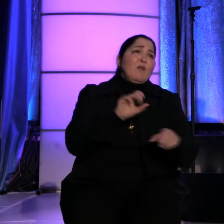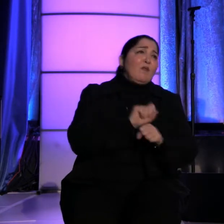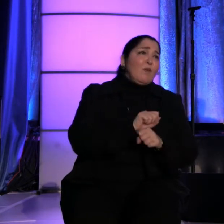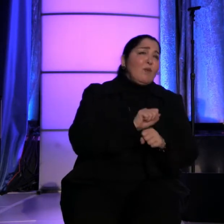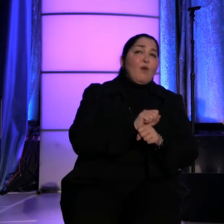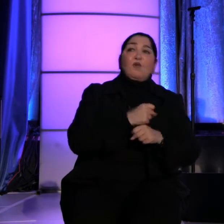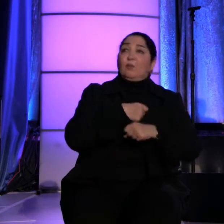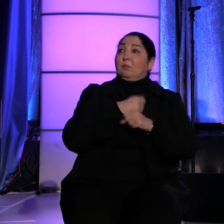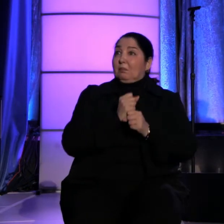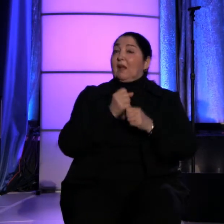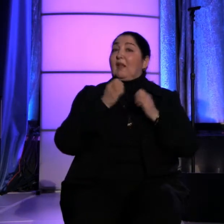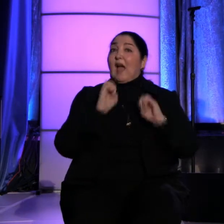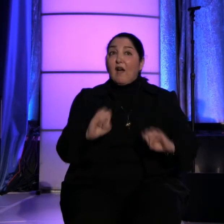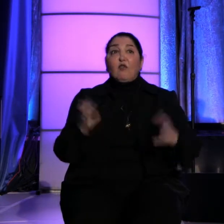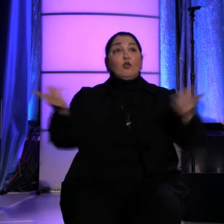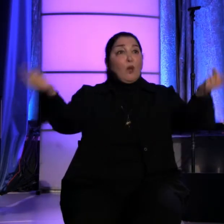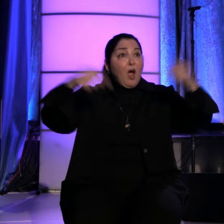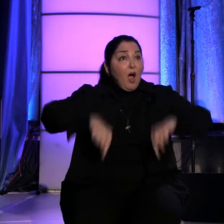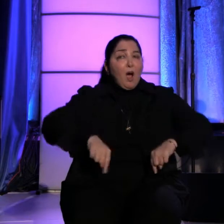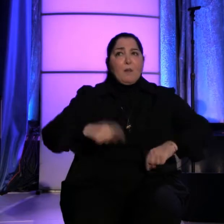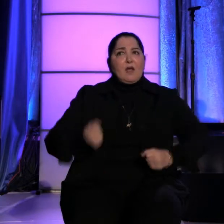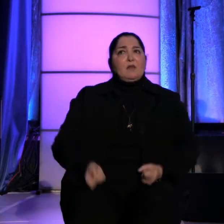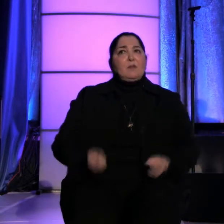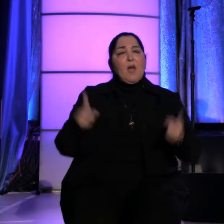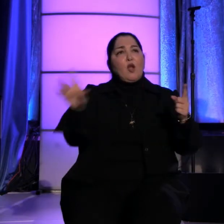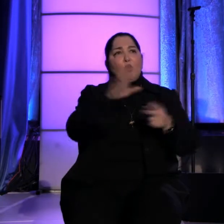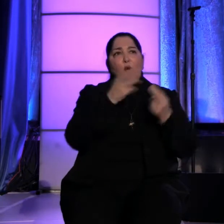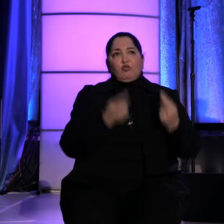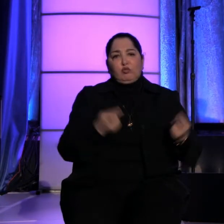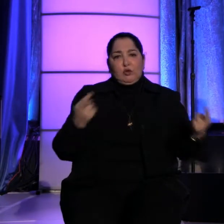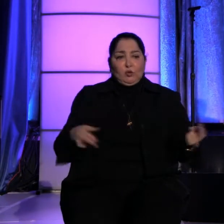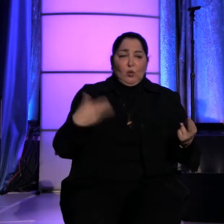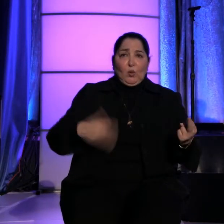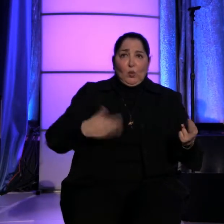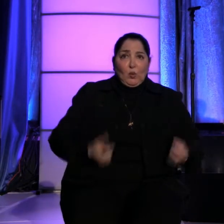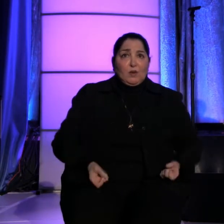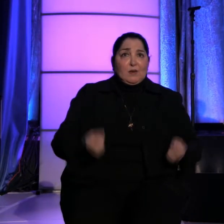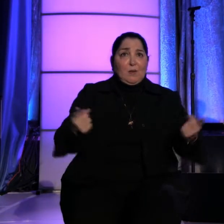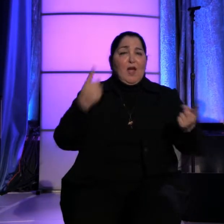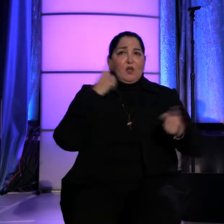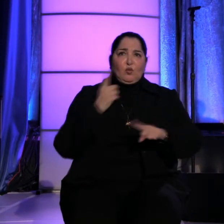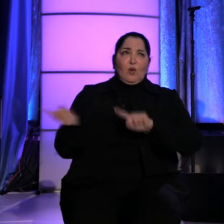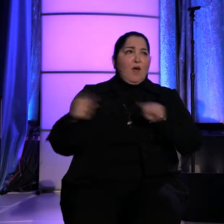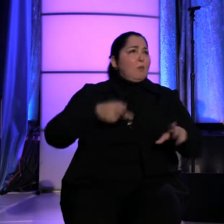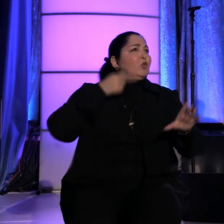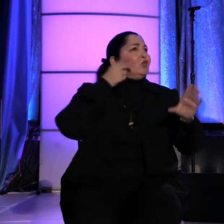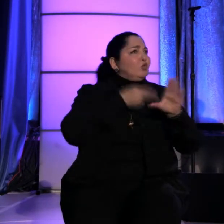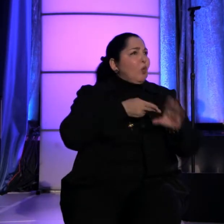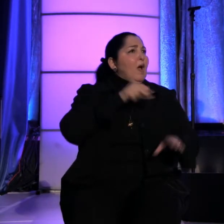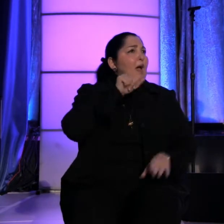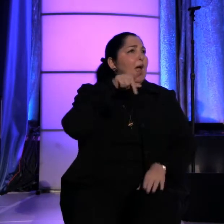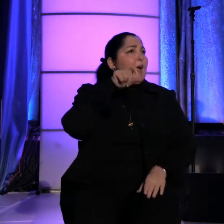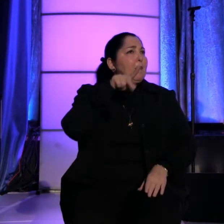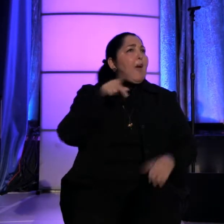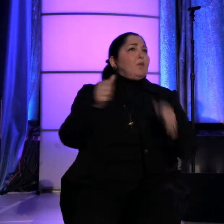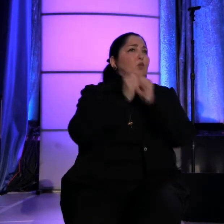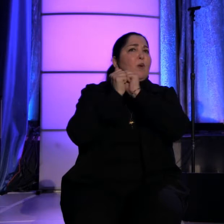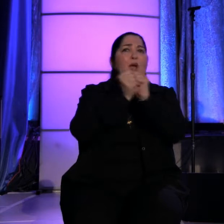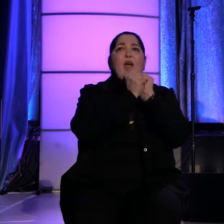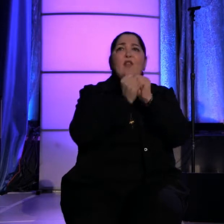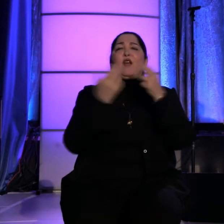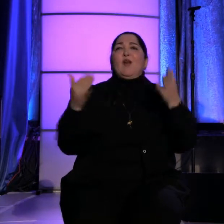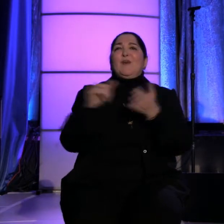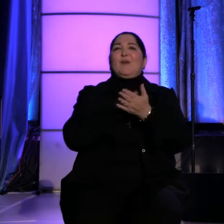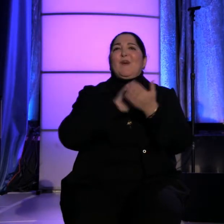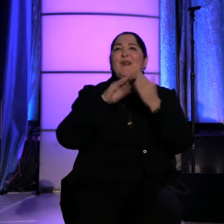the effort and spending your hard-earned resources to join your APAP community here in New York City.